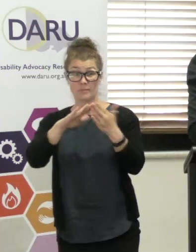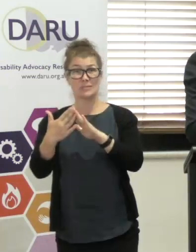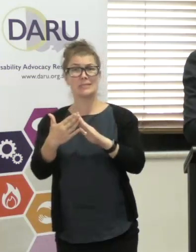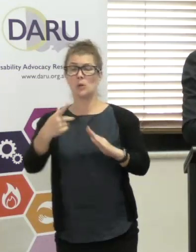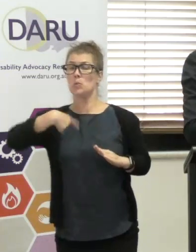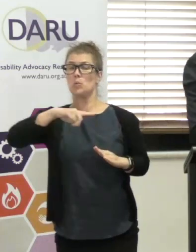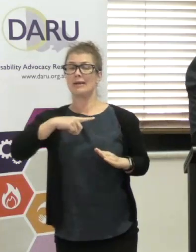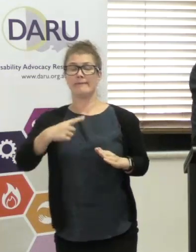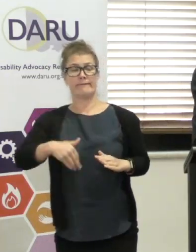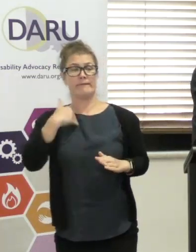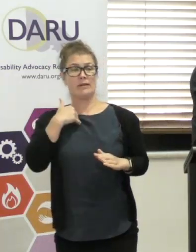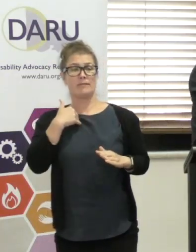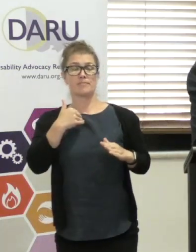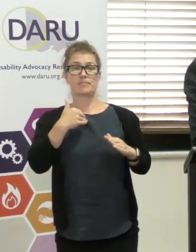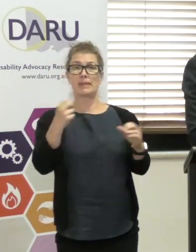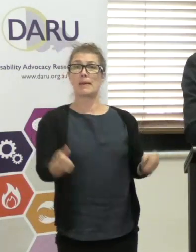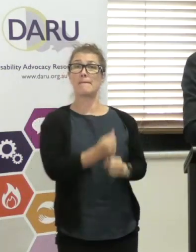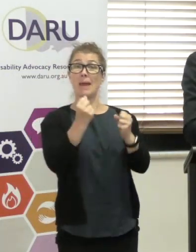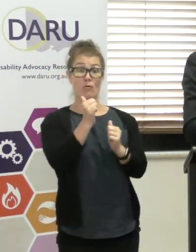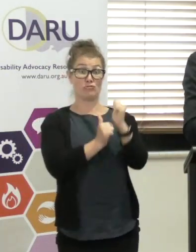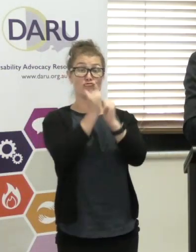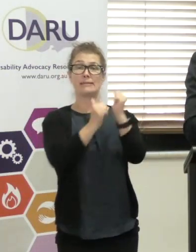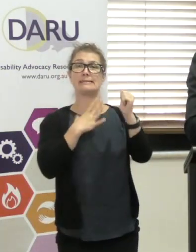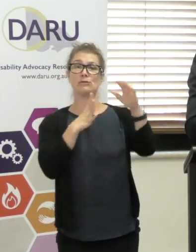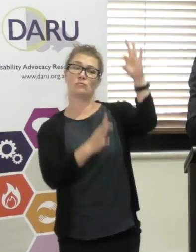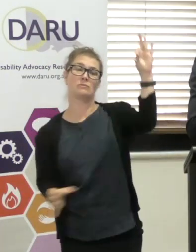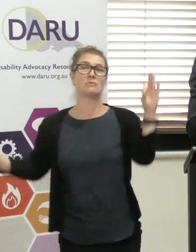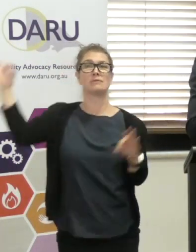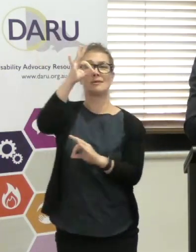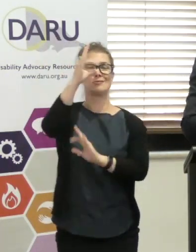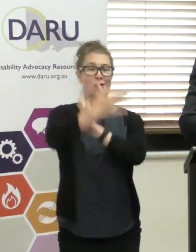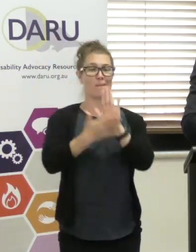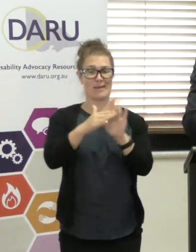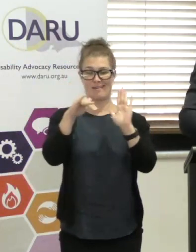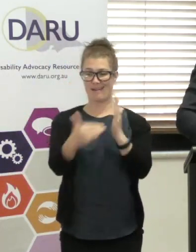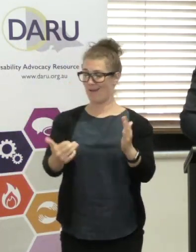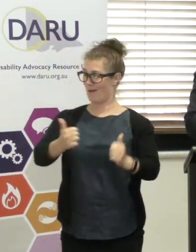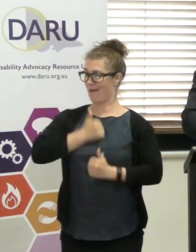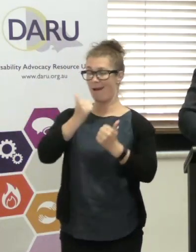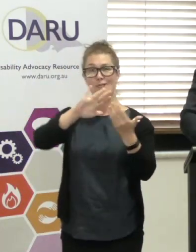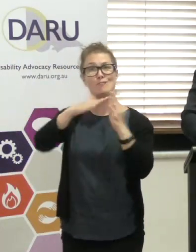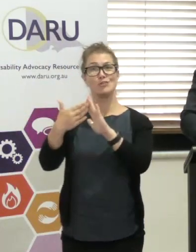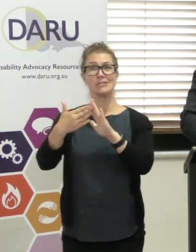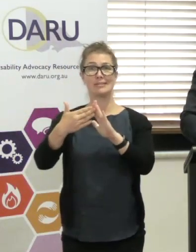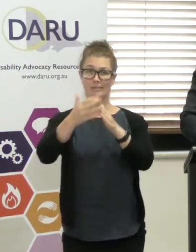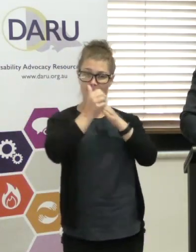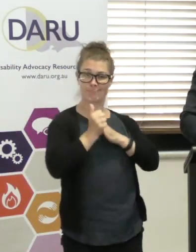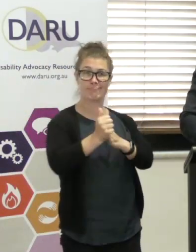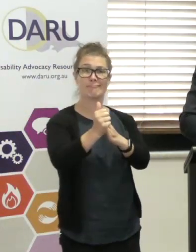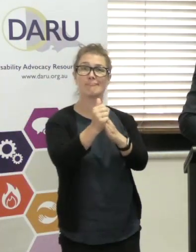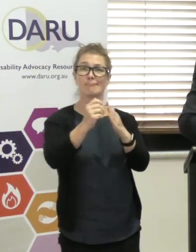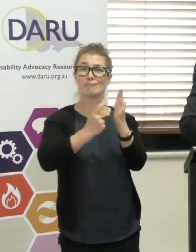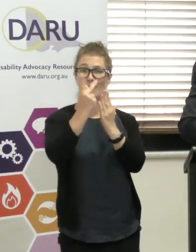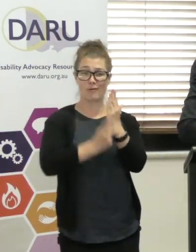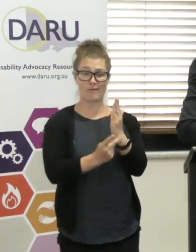we did is we actually is our community is leading this program. We said, you know what, we'll just do it ourselves.